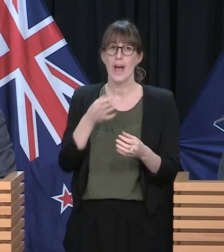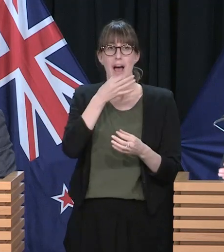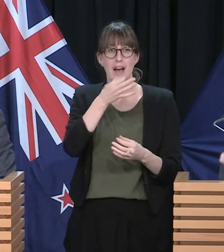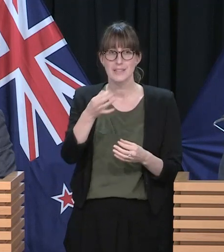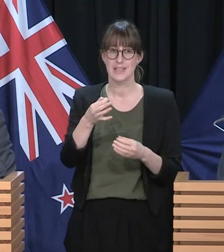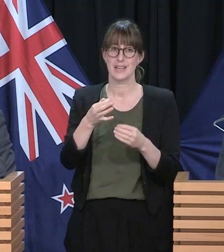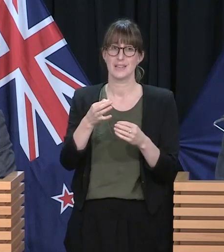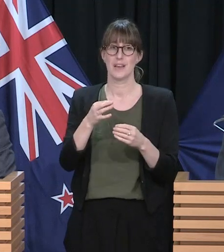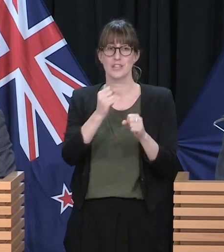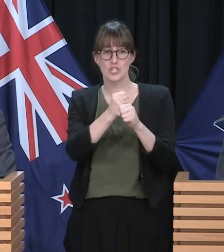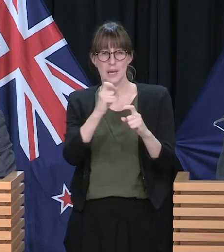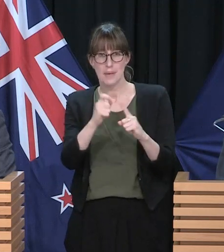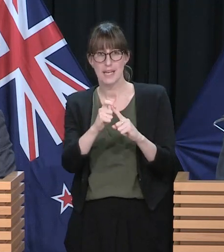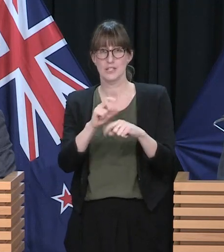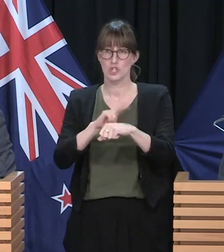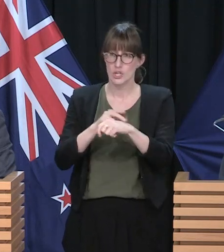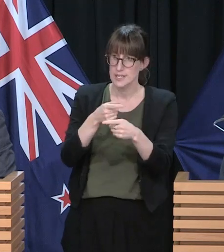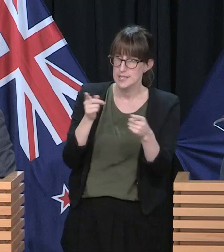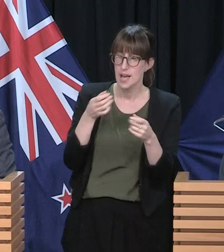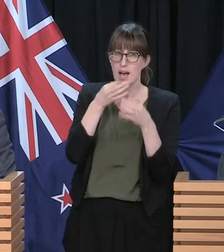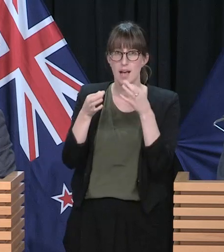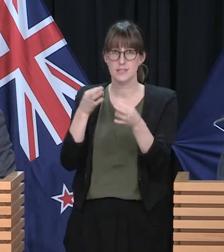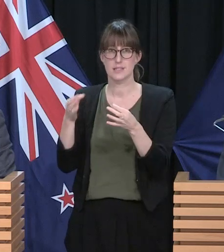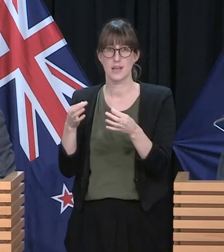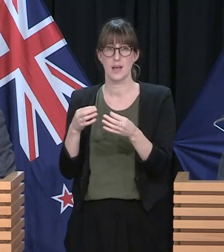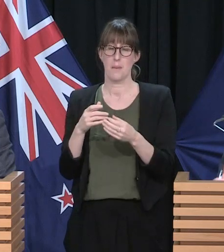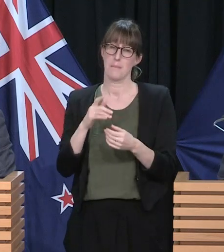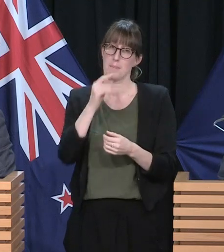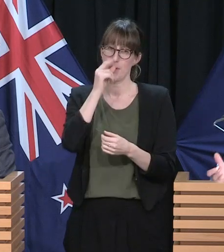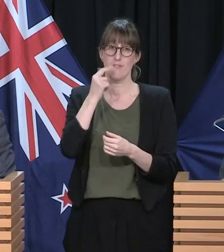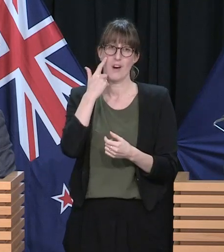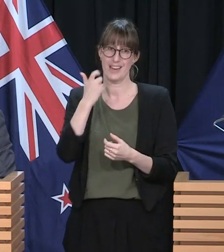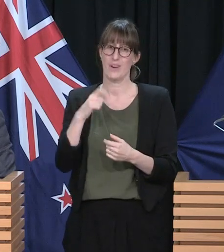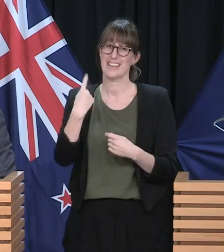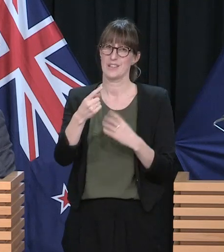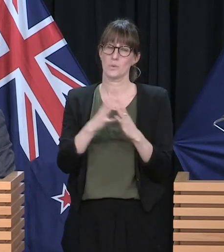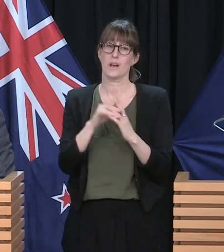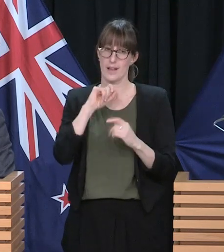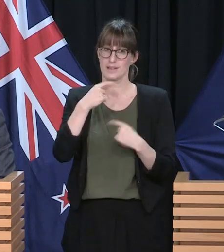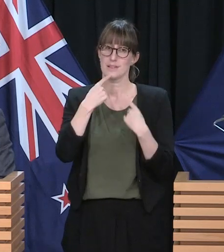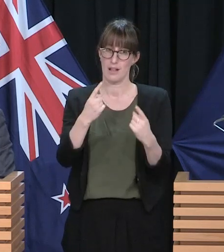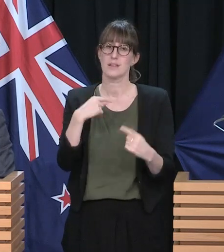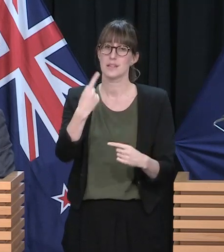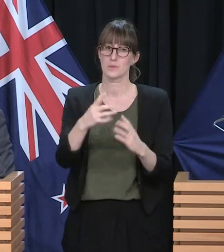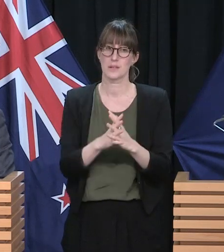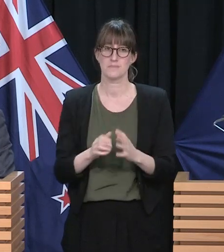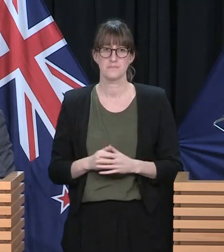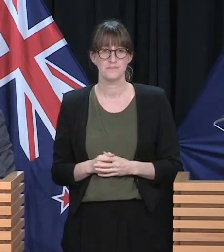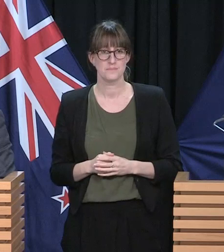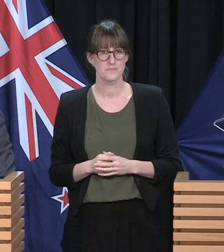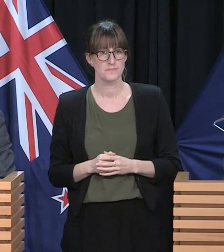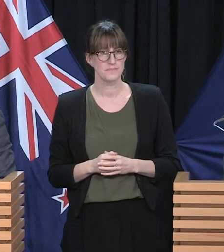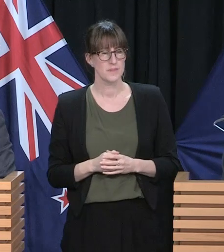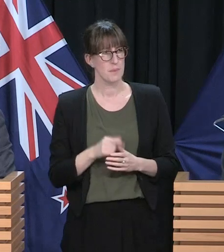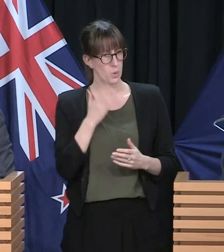have that information back later this week. It may be early next week before it's been collated, and I can then report that to you. But anecdotally, was there a